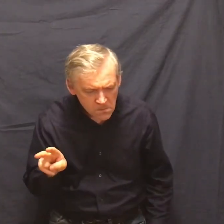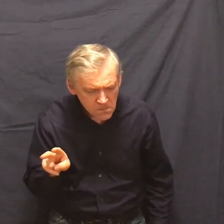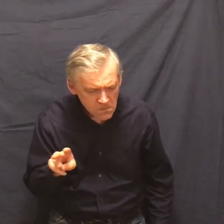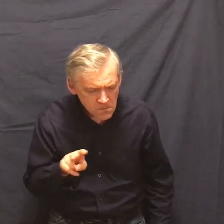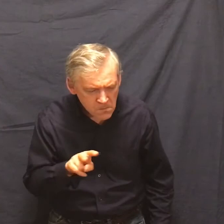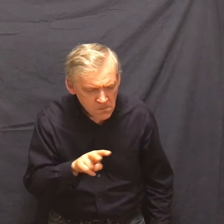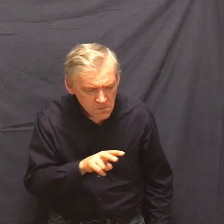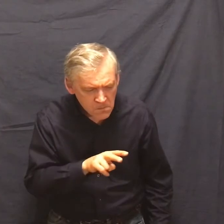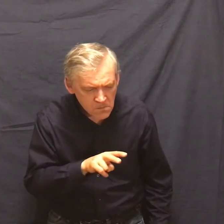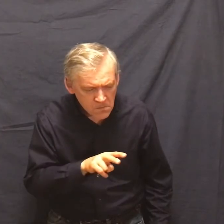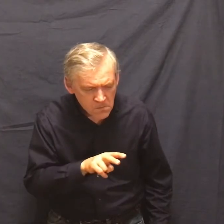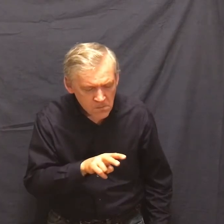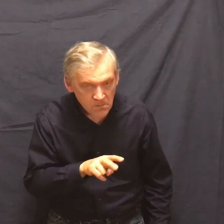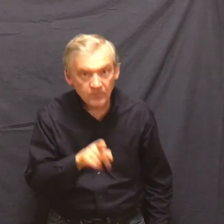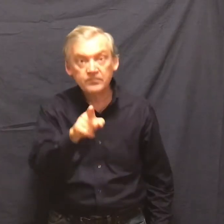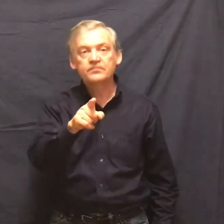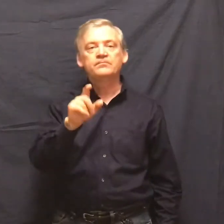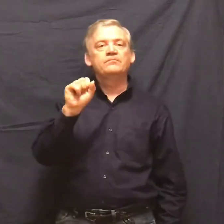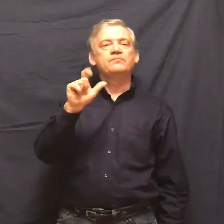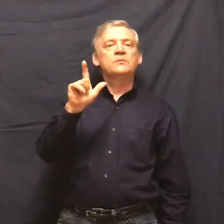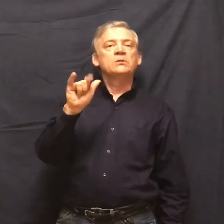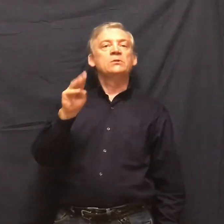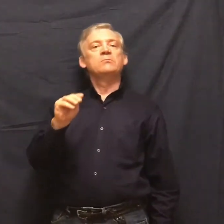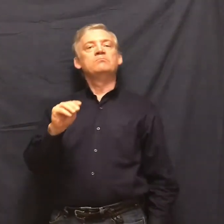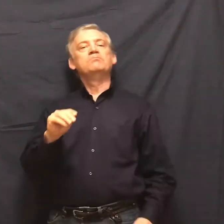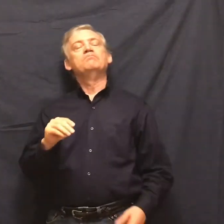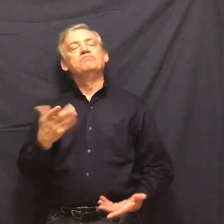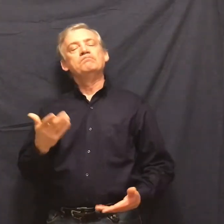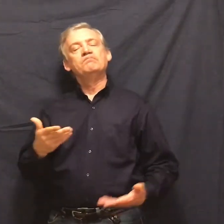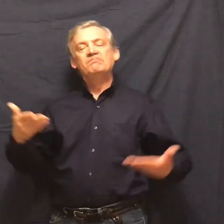These guys just come, said Slim by way of introduction.